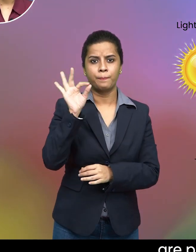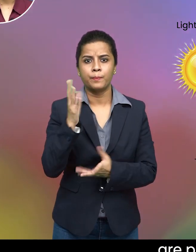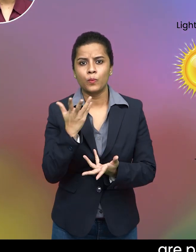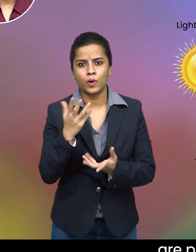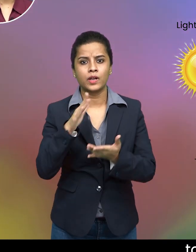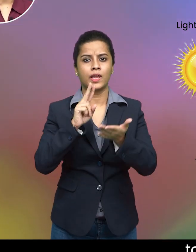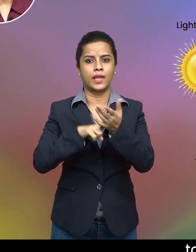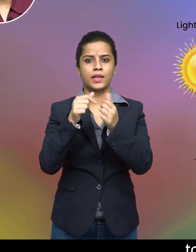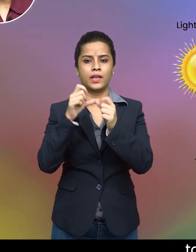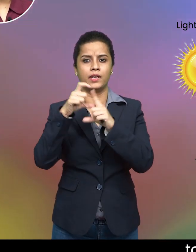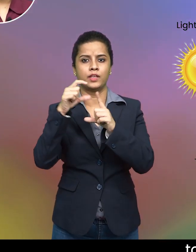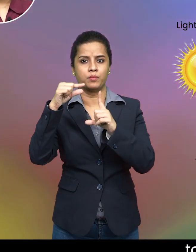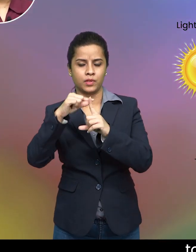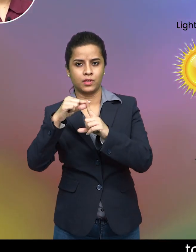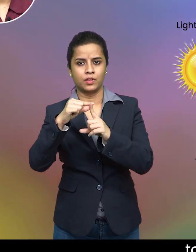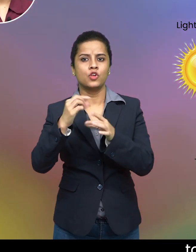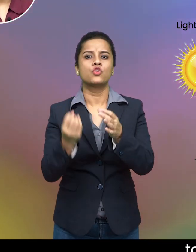NADP to form